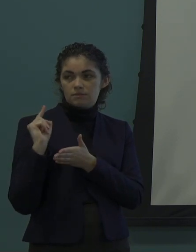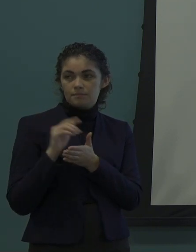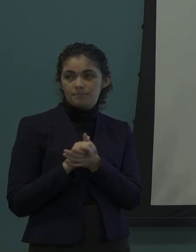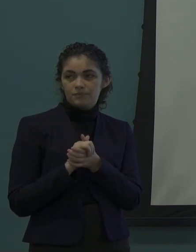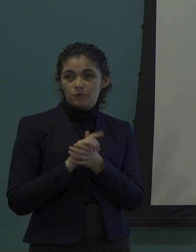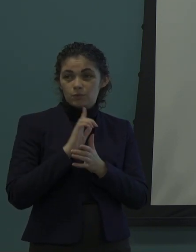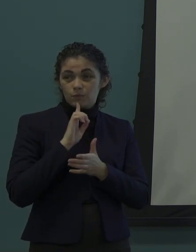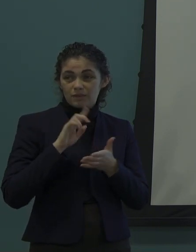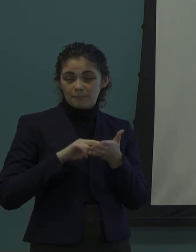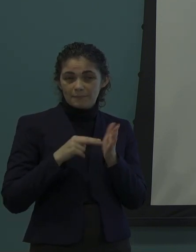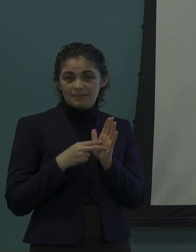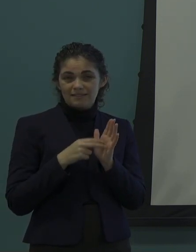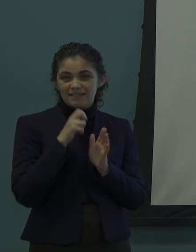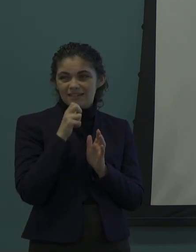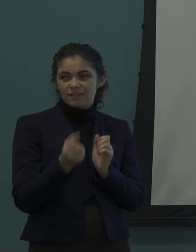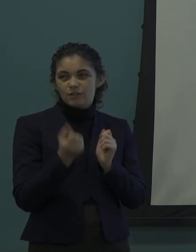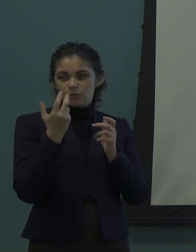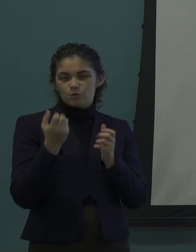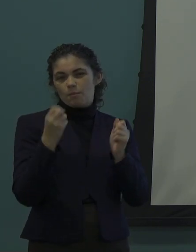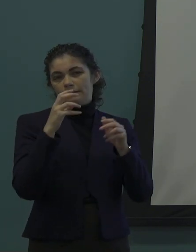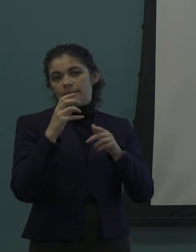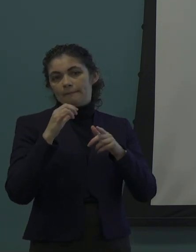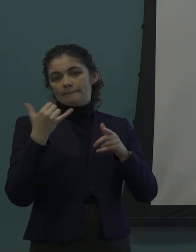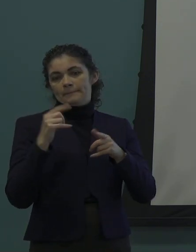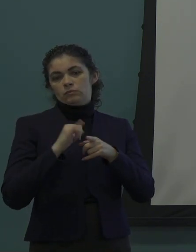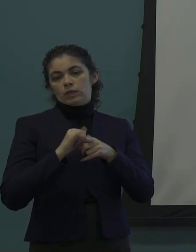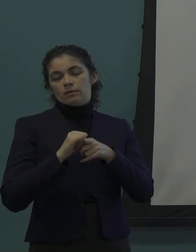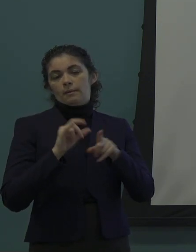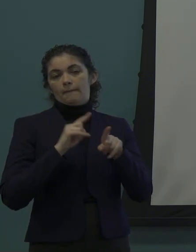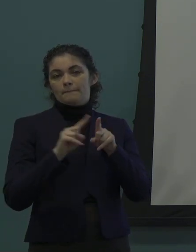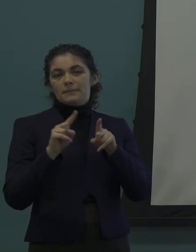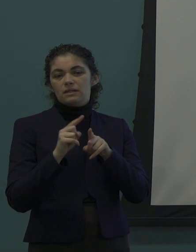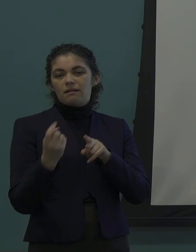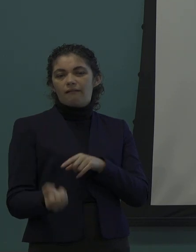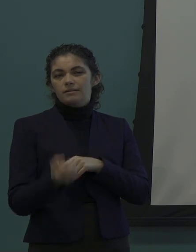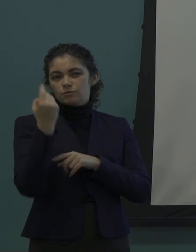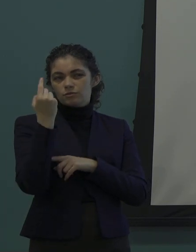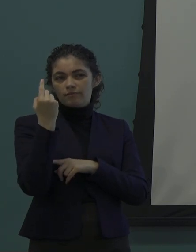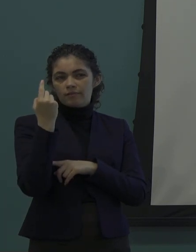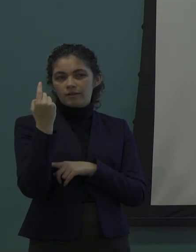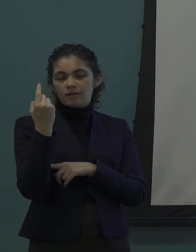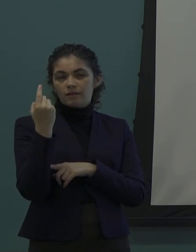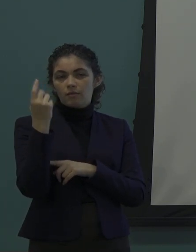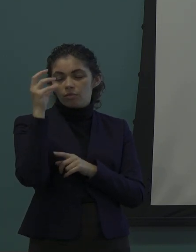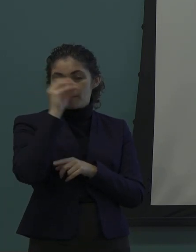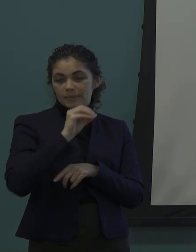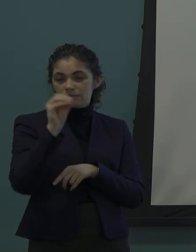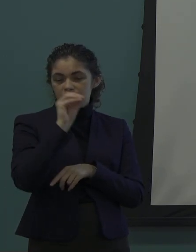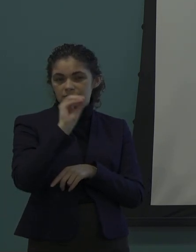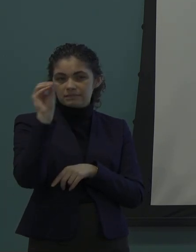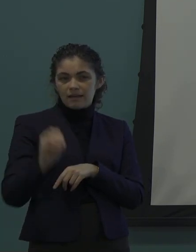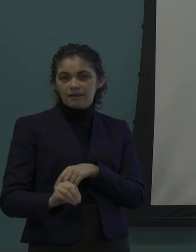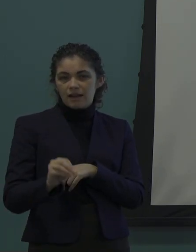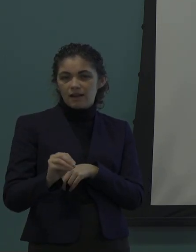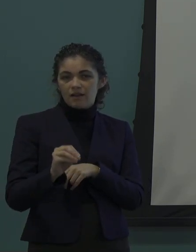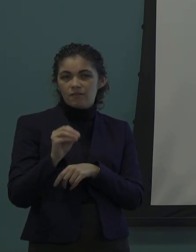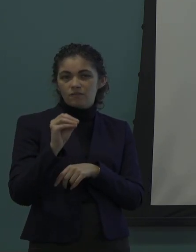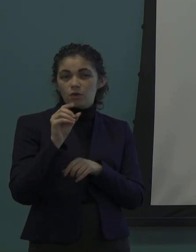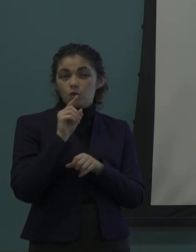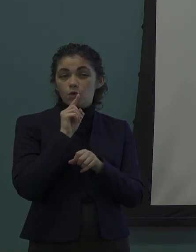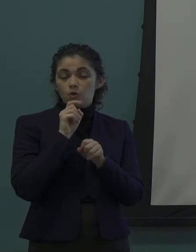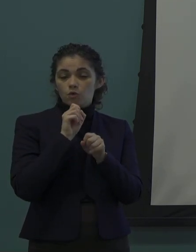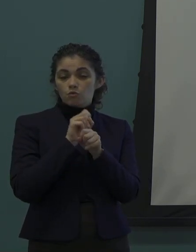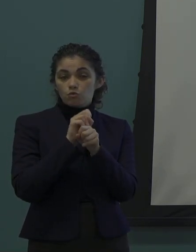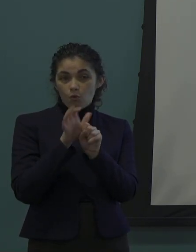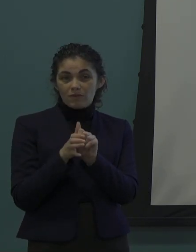to boil that down and not use so much jargon, basically that's understanding the percent of COVID-19 tests that are